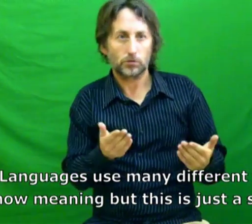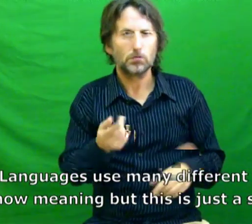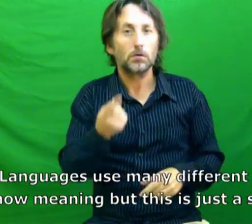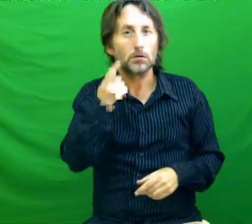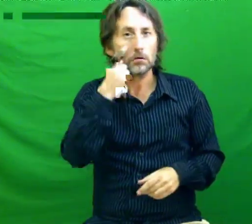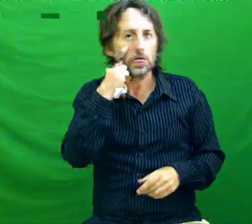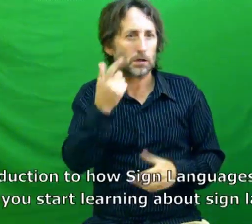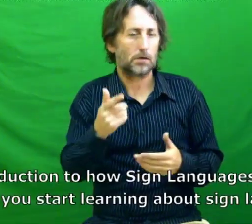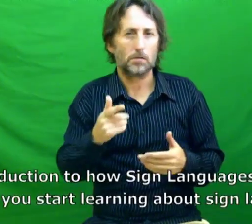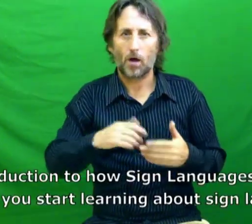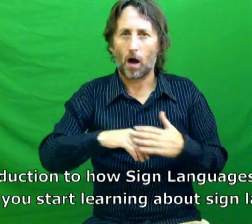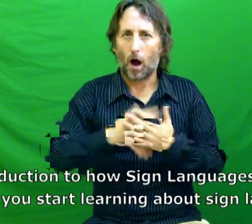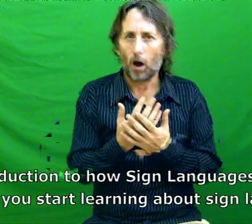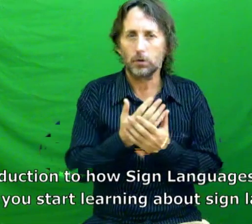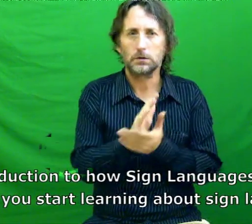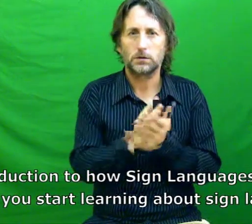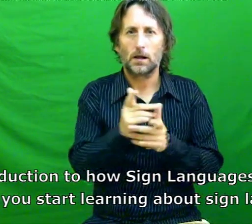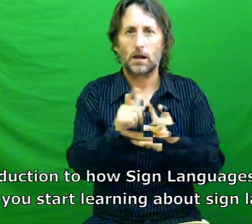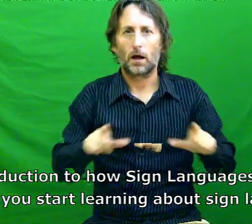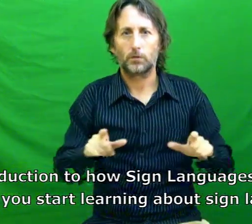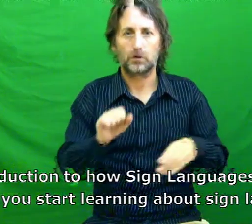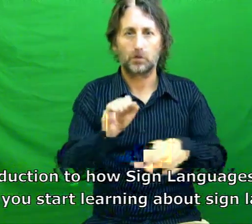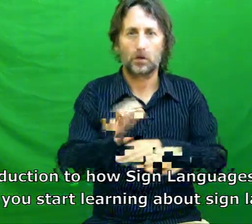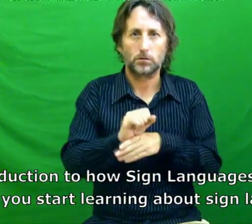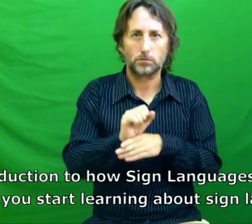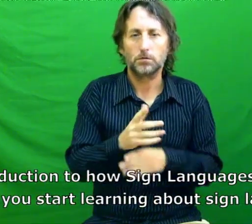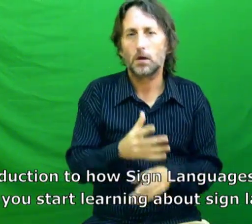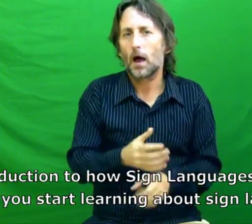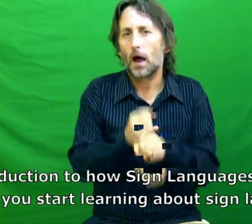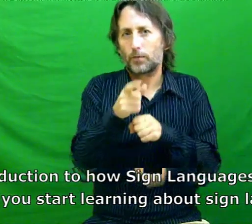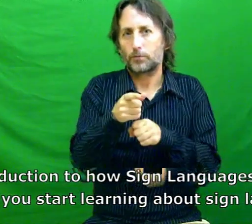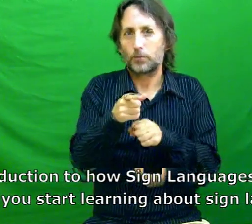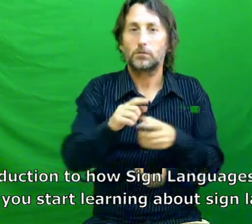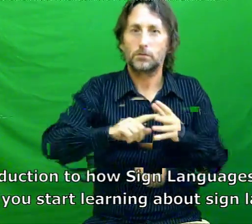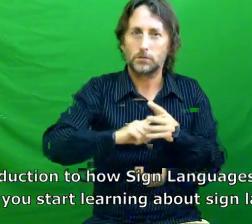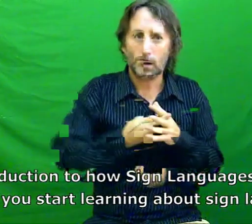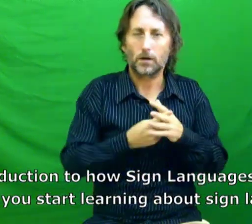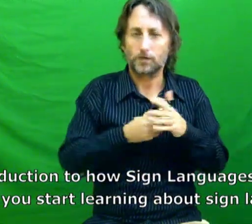how sign languages work to help you start learning about sign language.